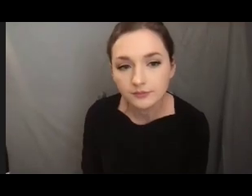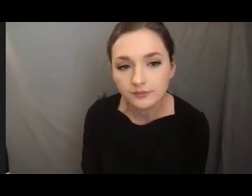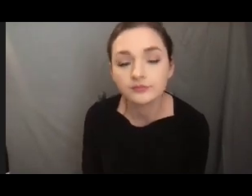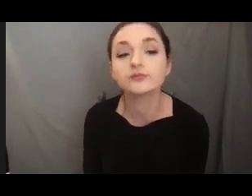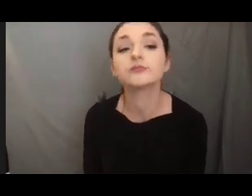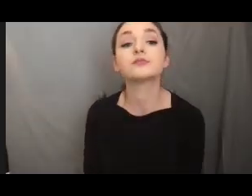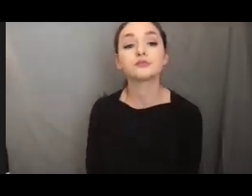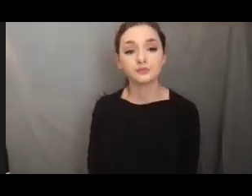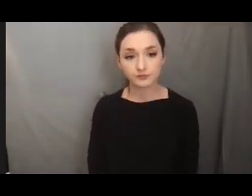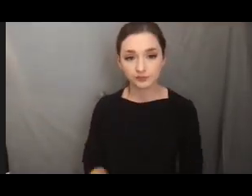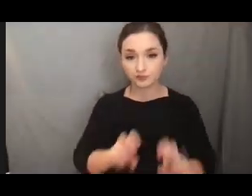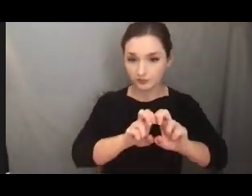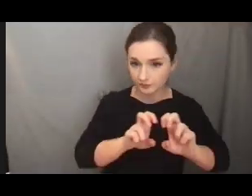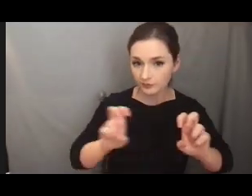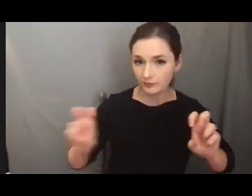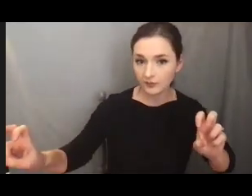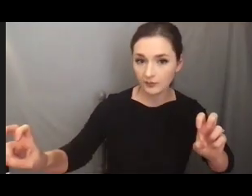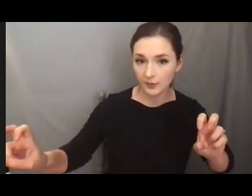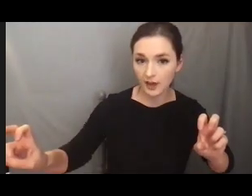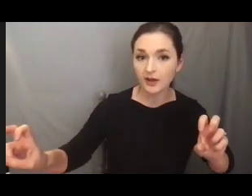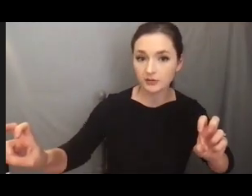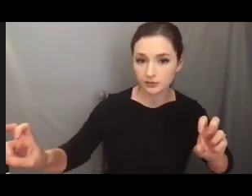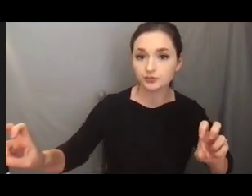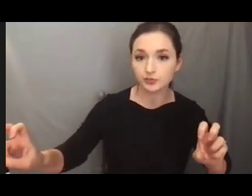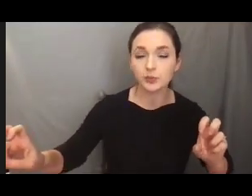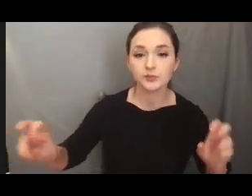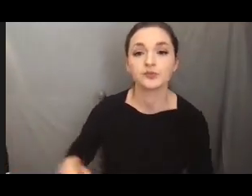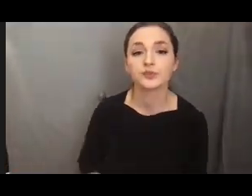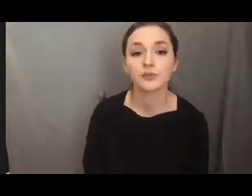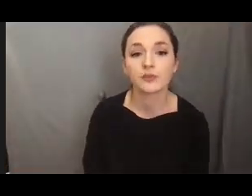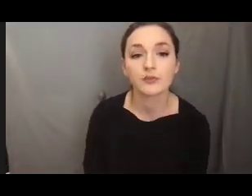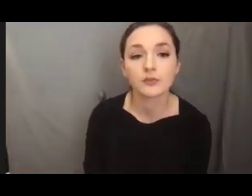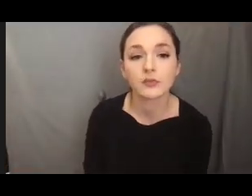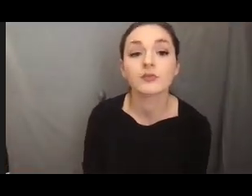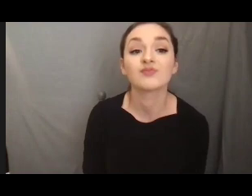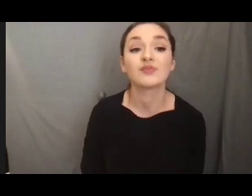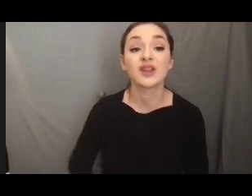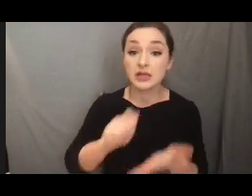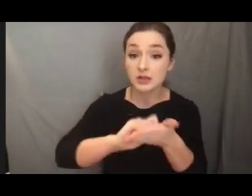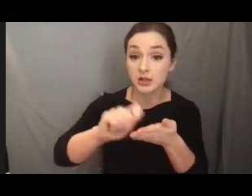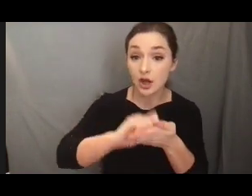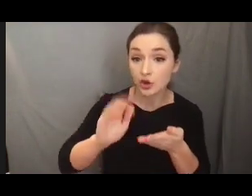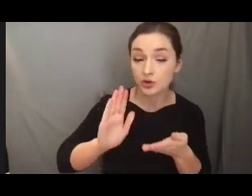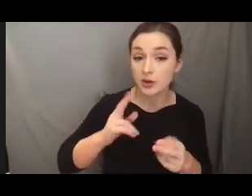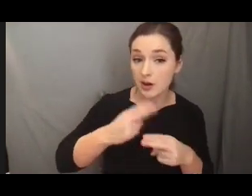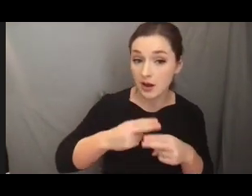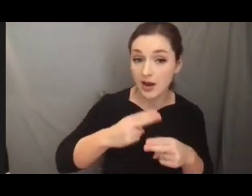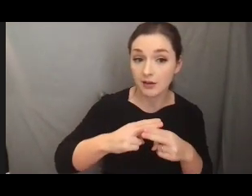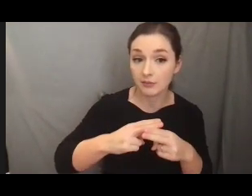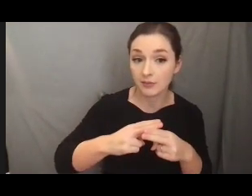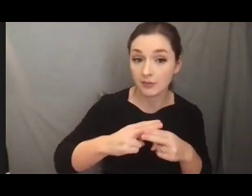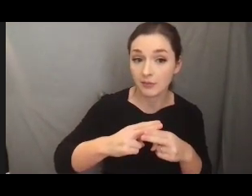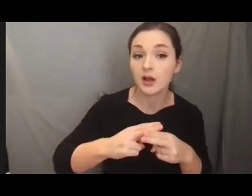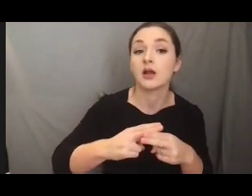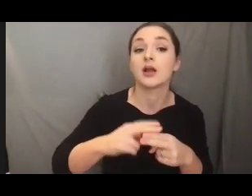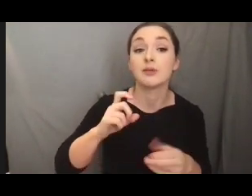This is a 3 long benches, or 4 long benches. And to get on these, you have to have a 3.2 or above.